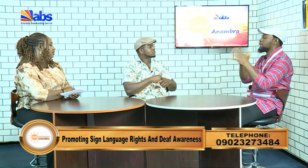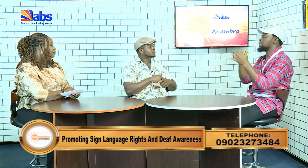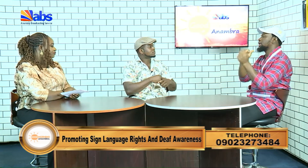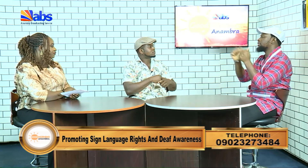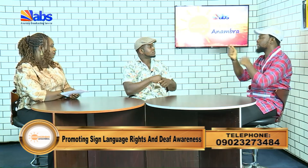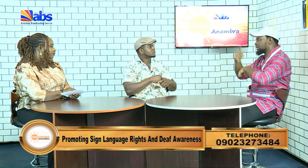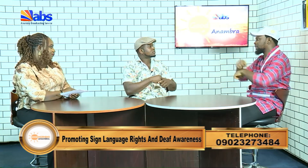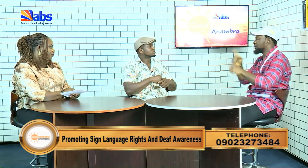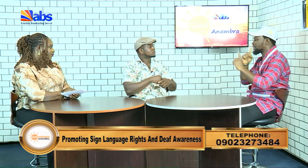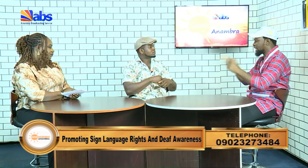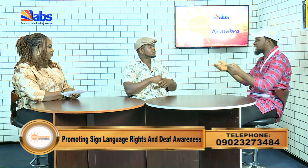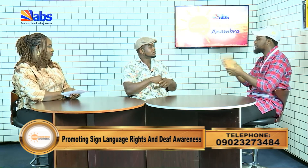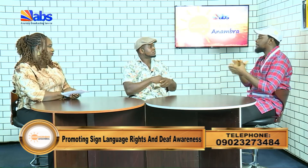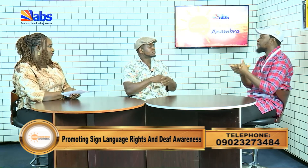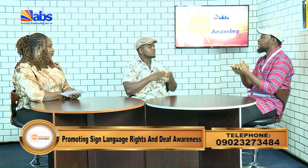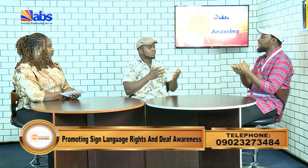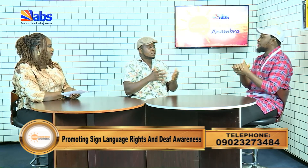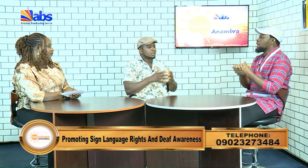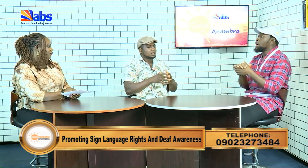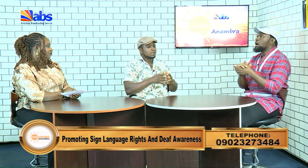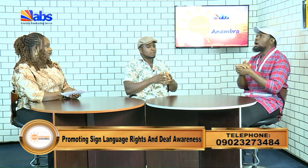day?